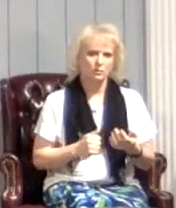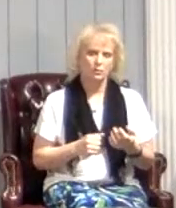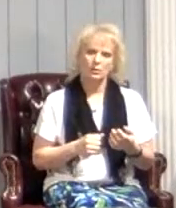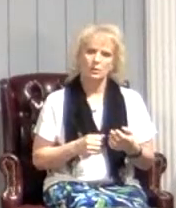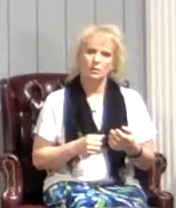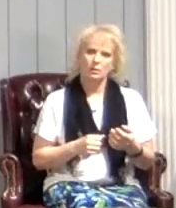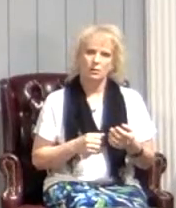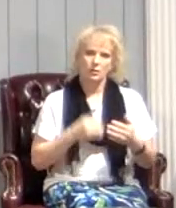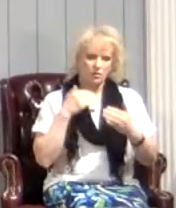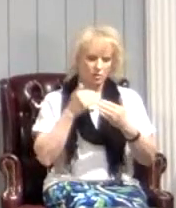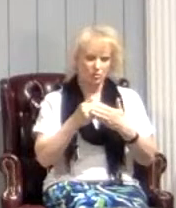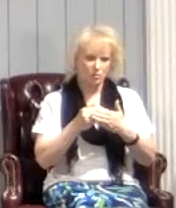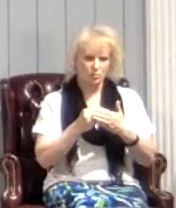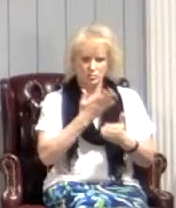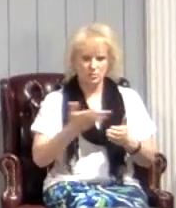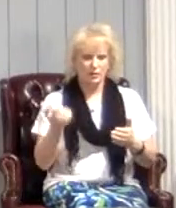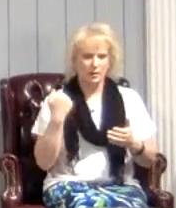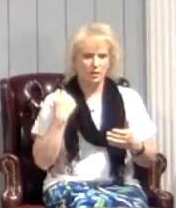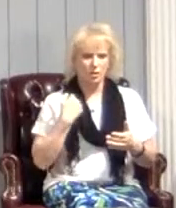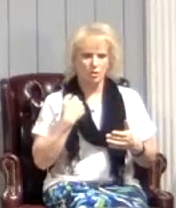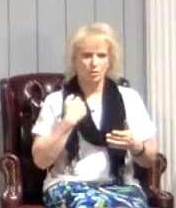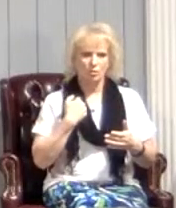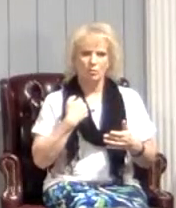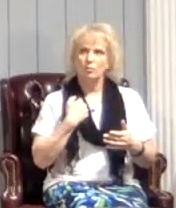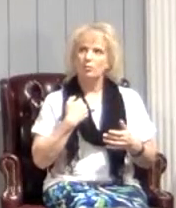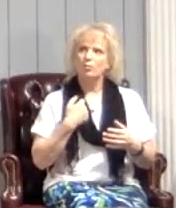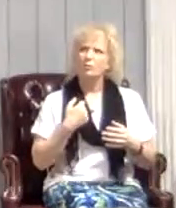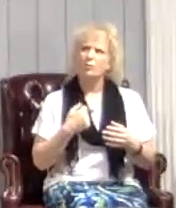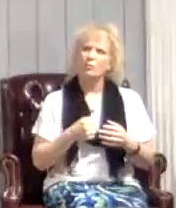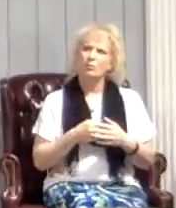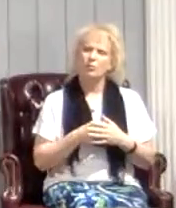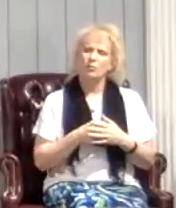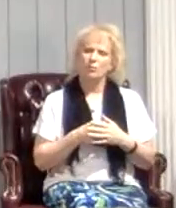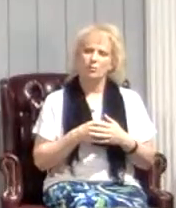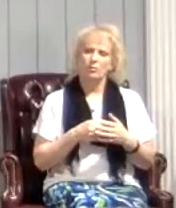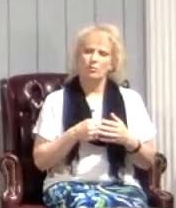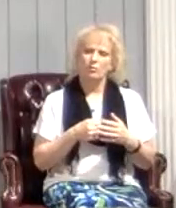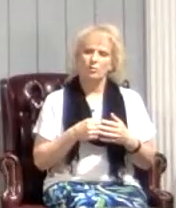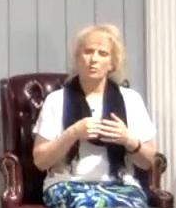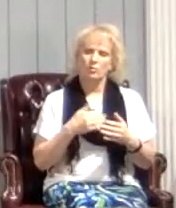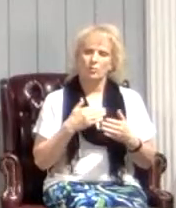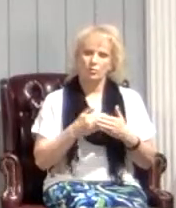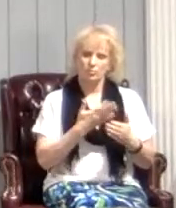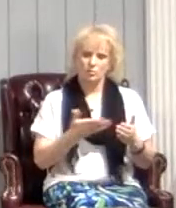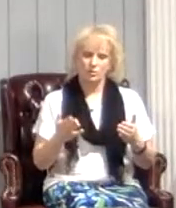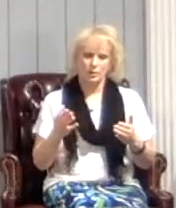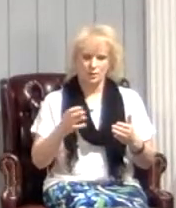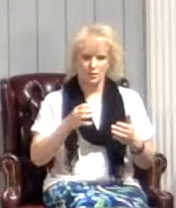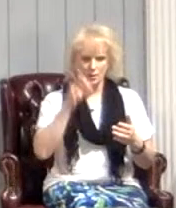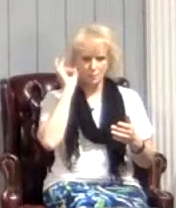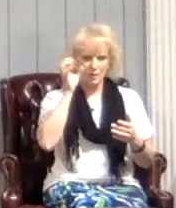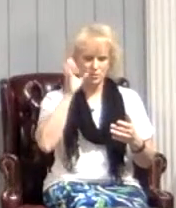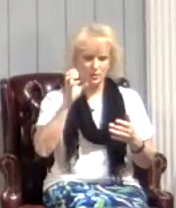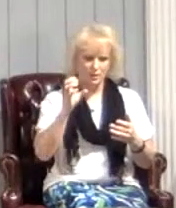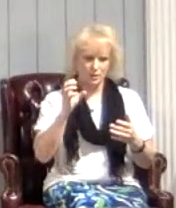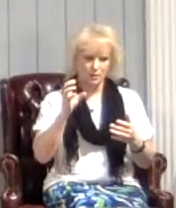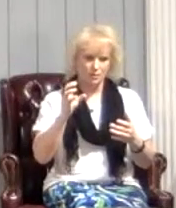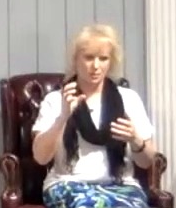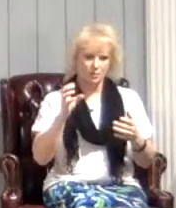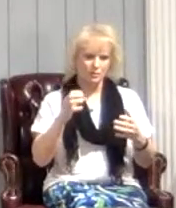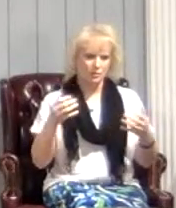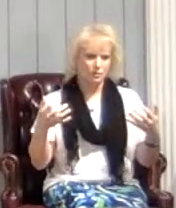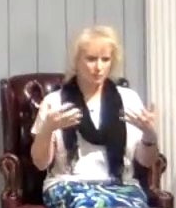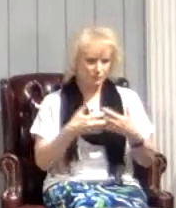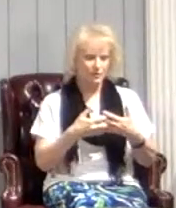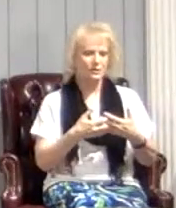About the closest thing we really did to fixing my, no, I said, about the closest thing that Pastor Caleb really did to fixing my fence